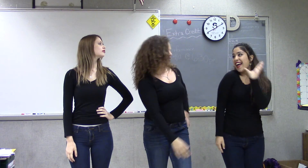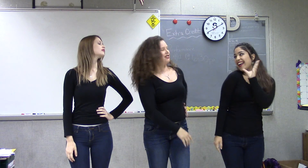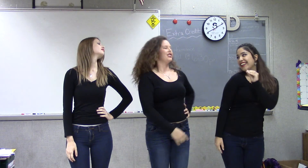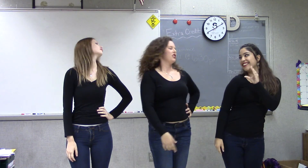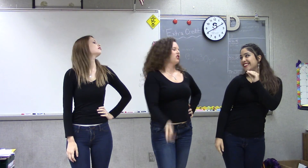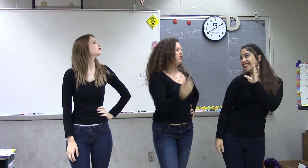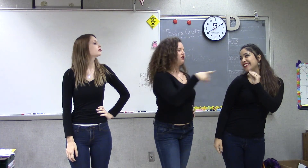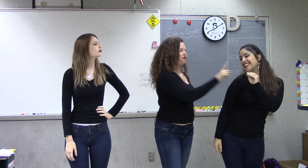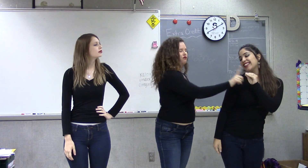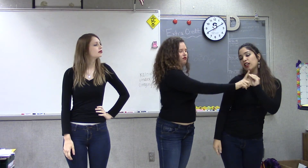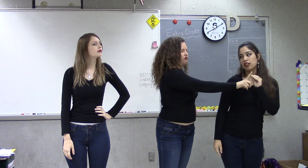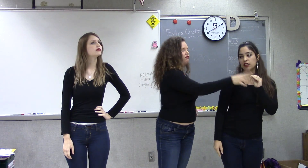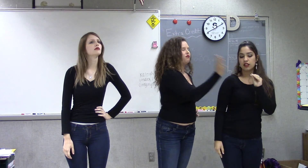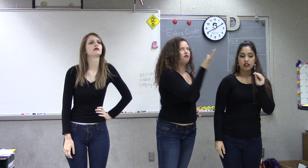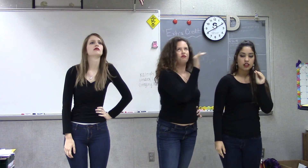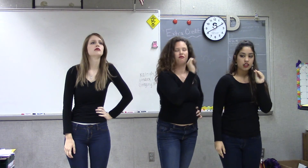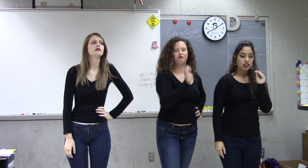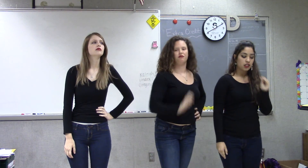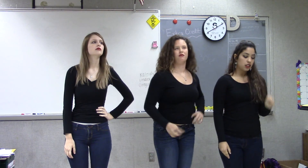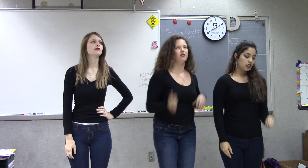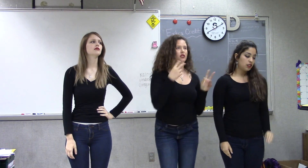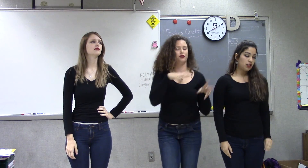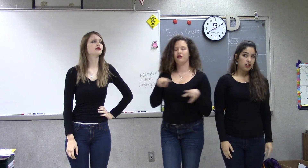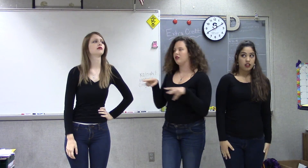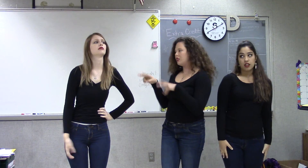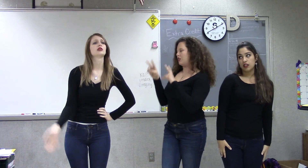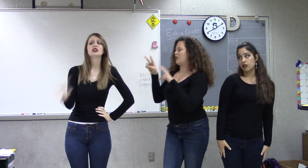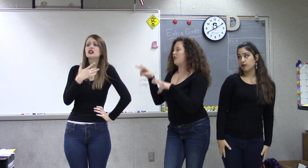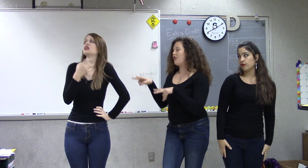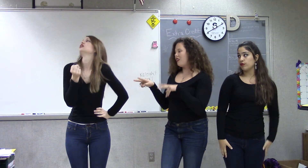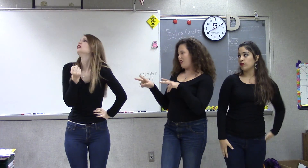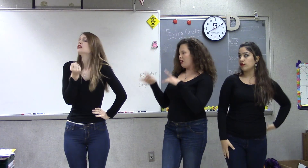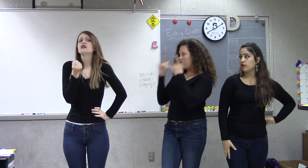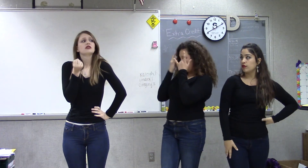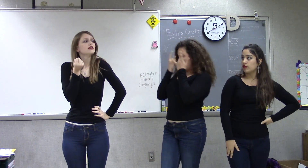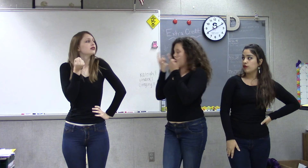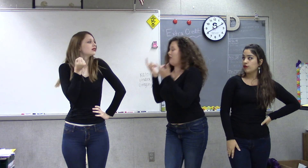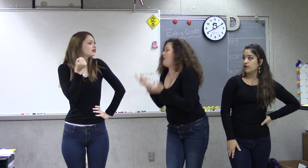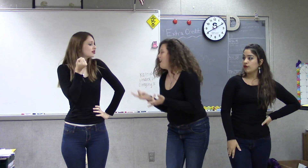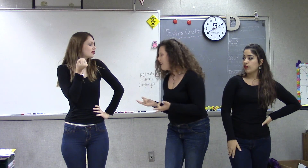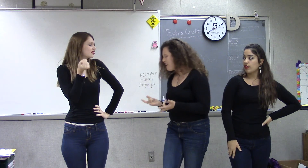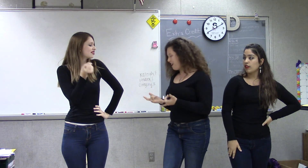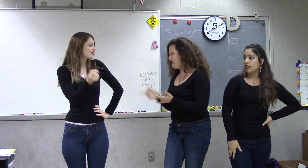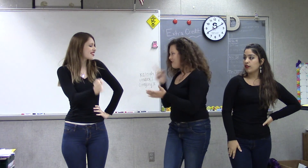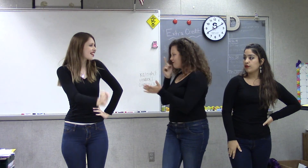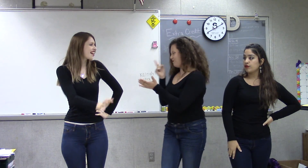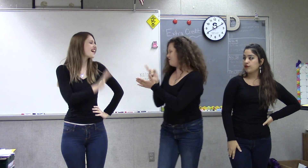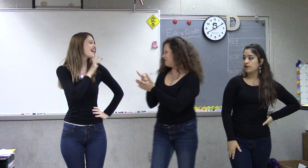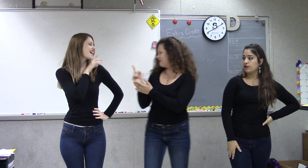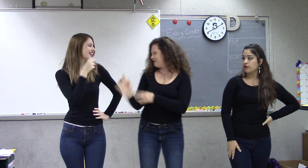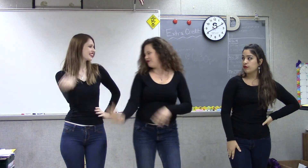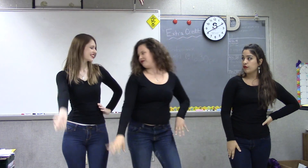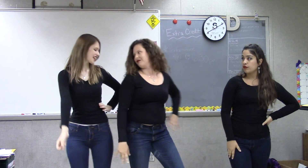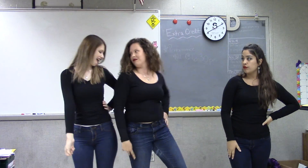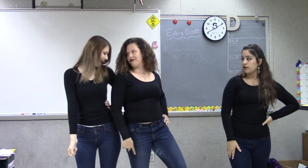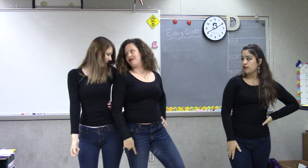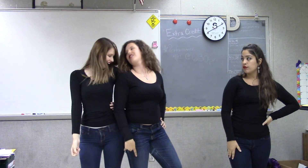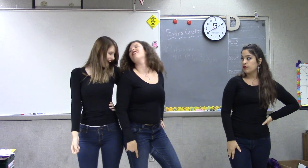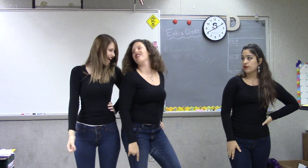True gentlemen avoid it when they can. But they don't as soon and far on a lady who's withdrawn. It's she who holds her tongue who gets a